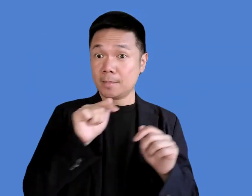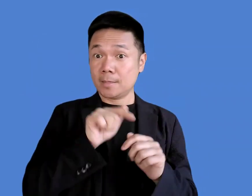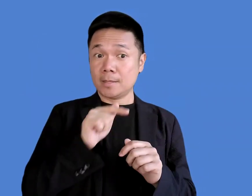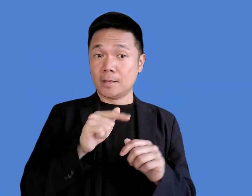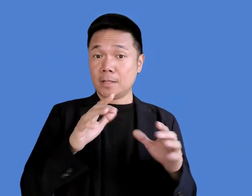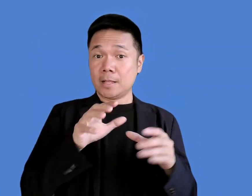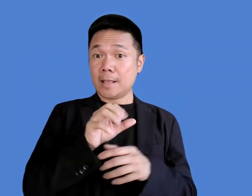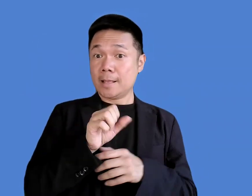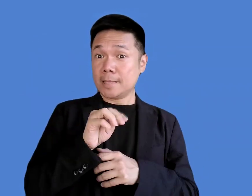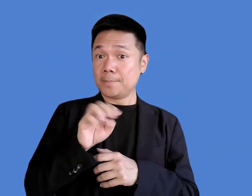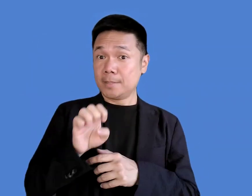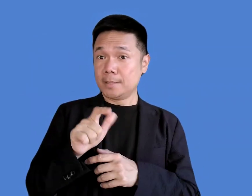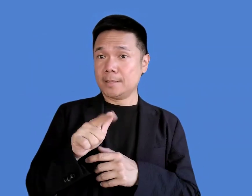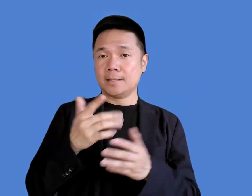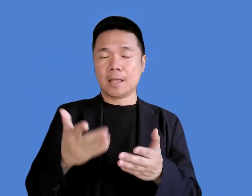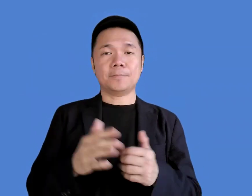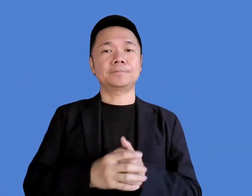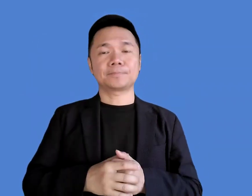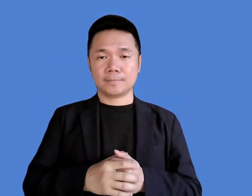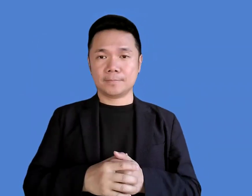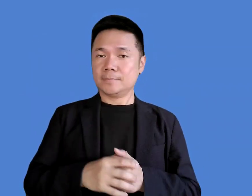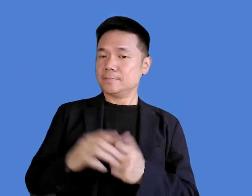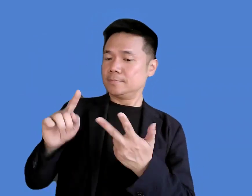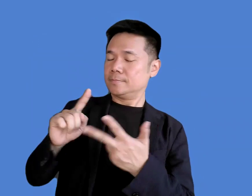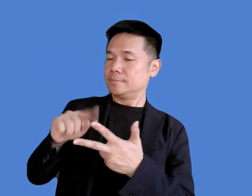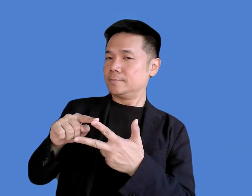scale enterprises, I now turn to Net